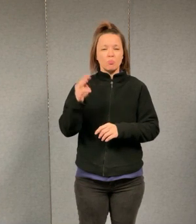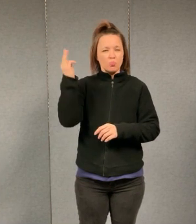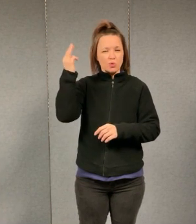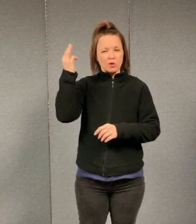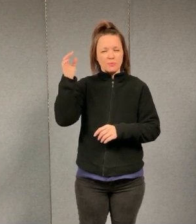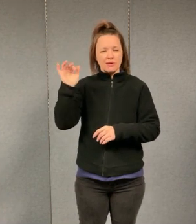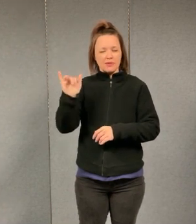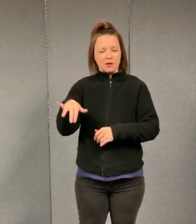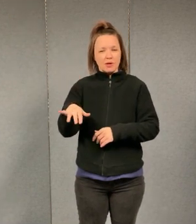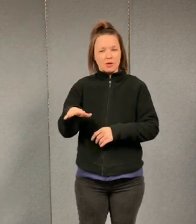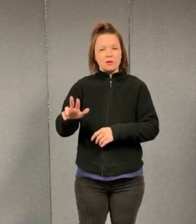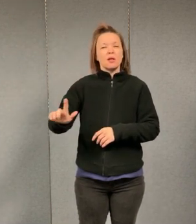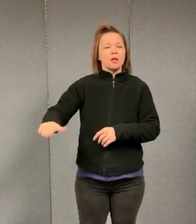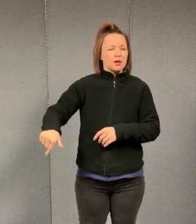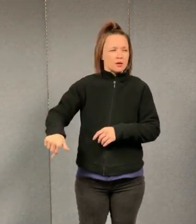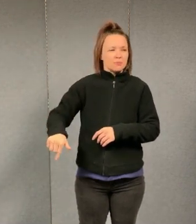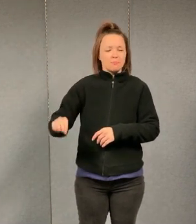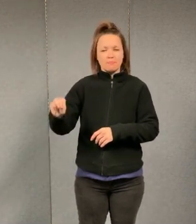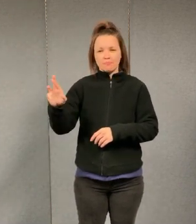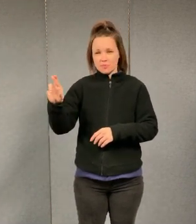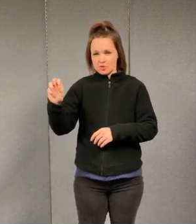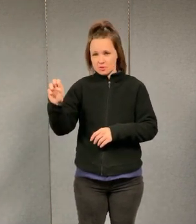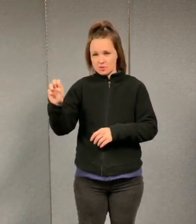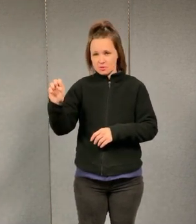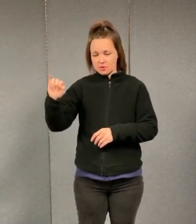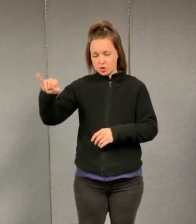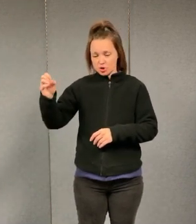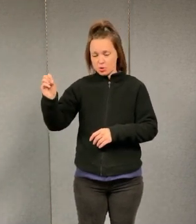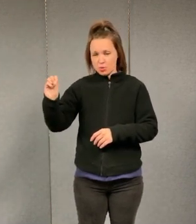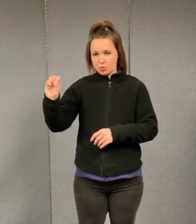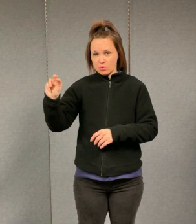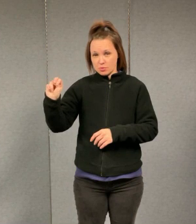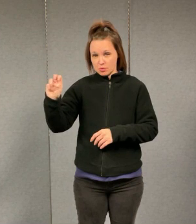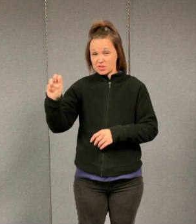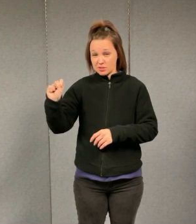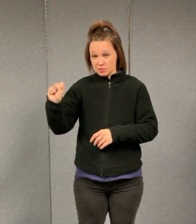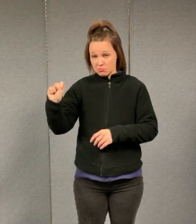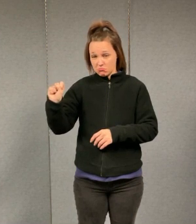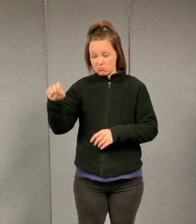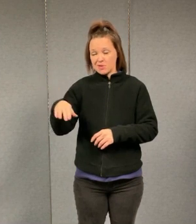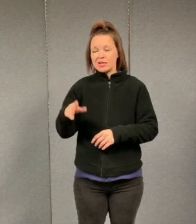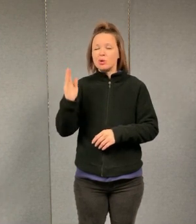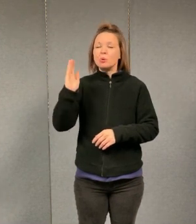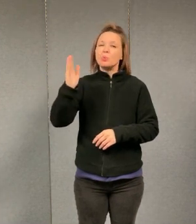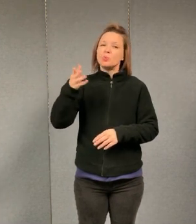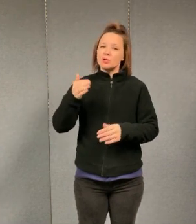Eventually, Mr. Jones will have to cut an opening where he can install the door.